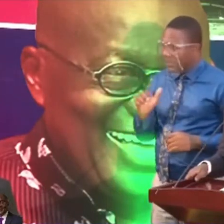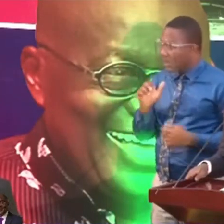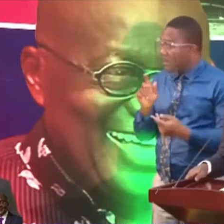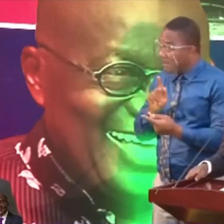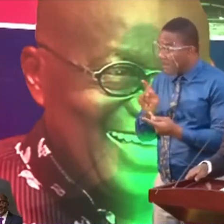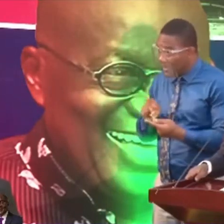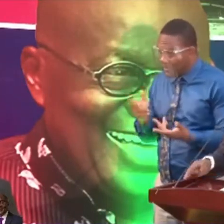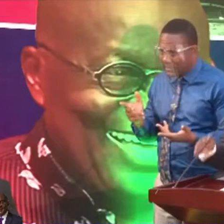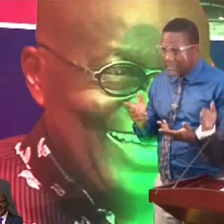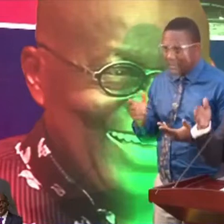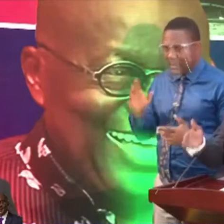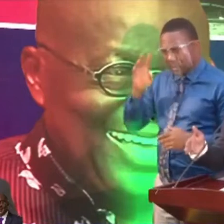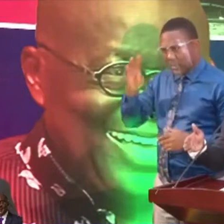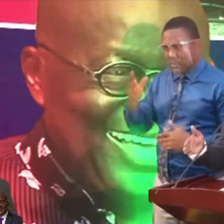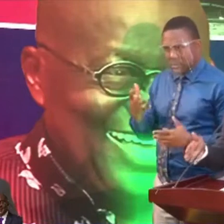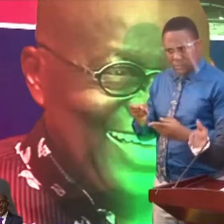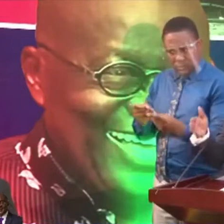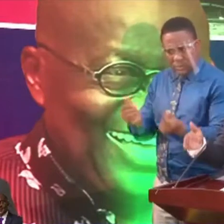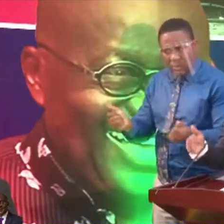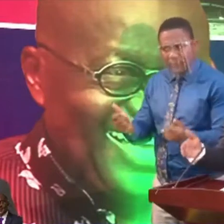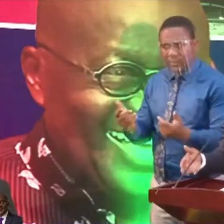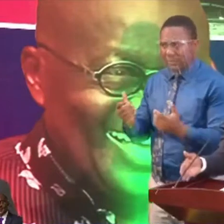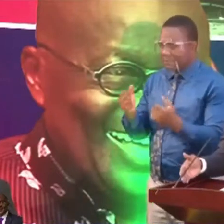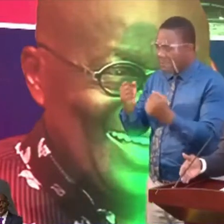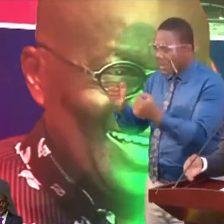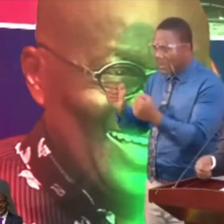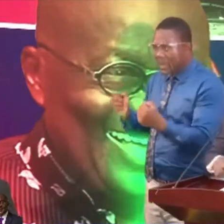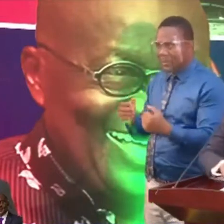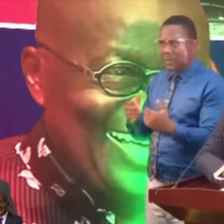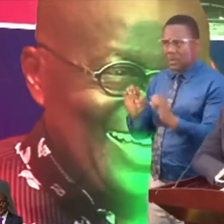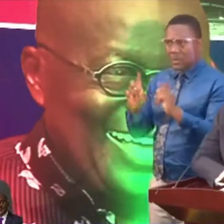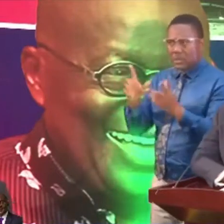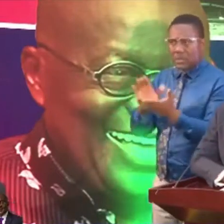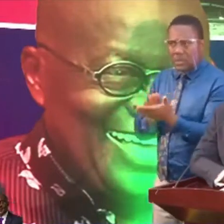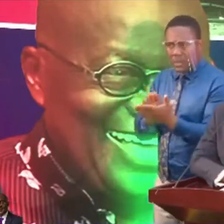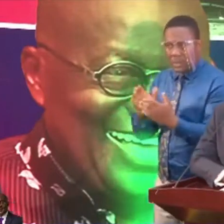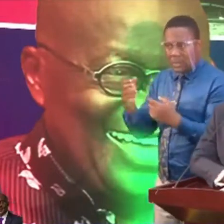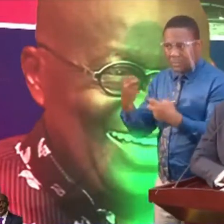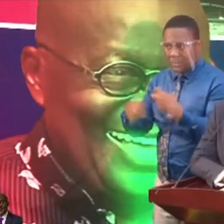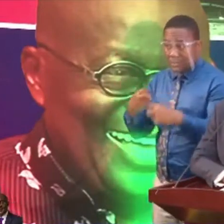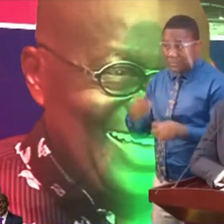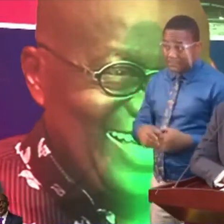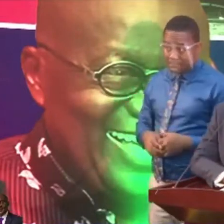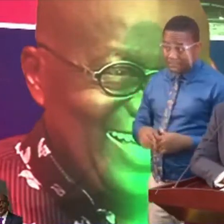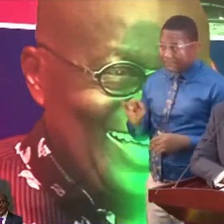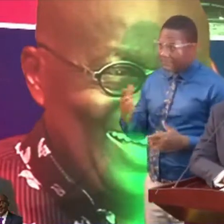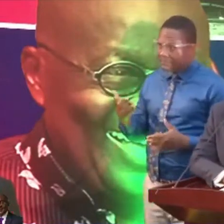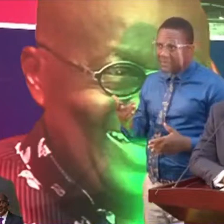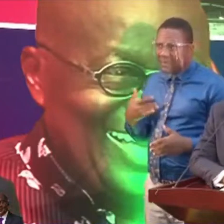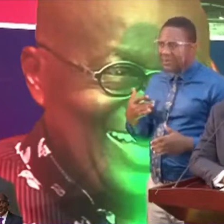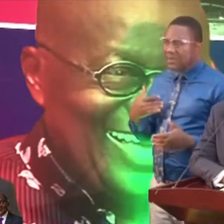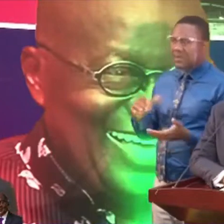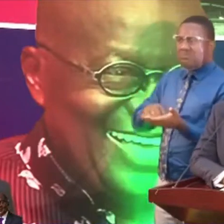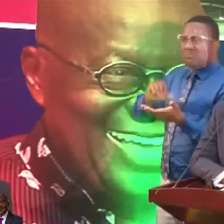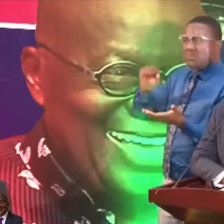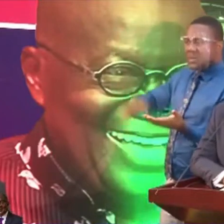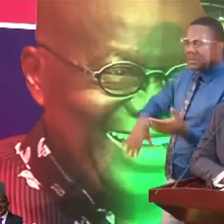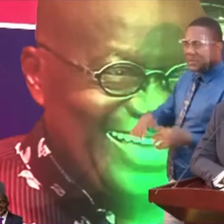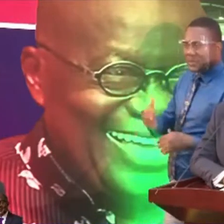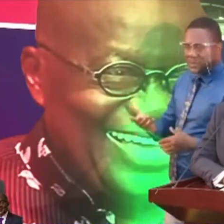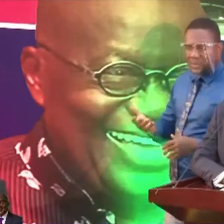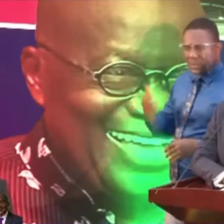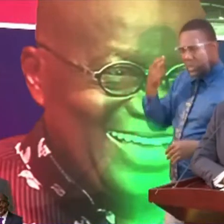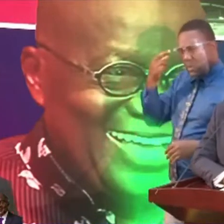very innovative and it's solving major problems. If you say that you are going to abolish double track, you have to tell